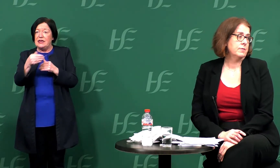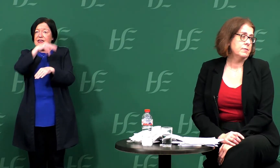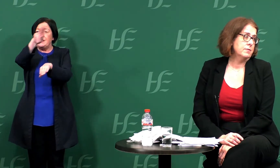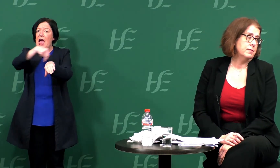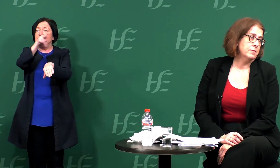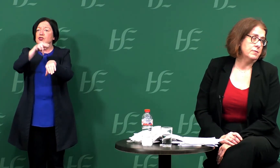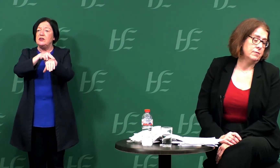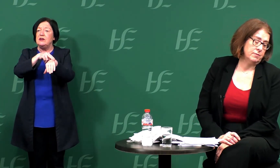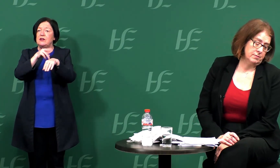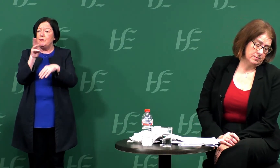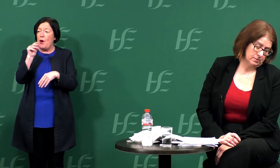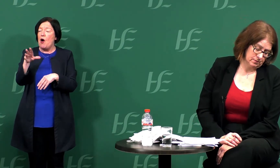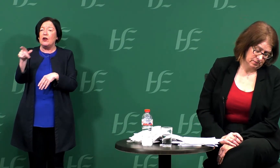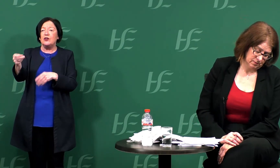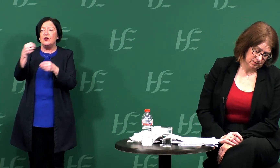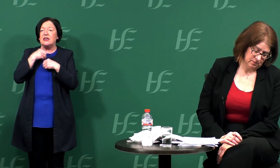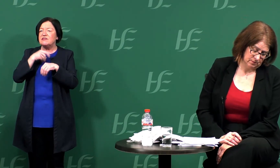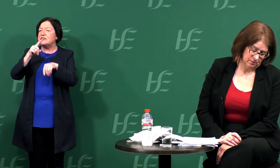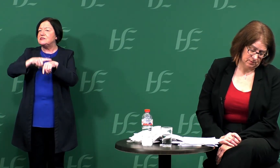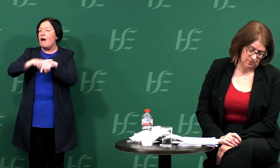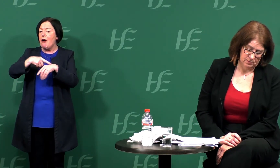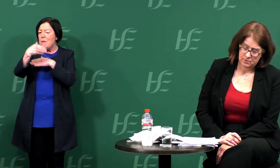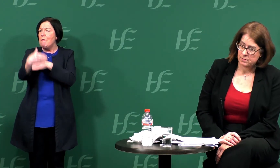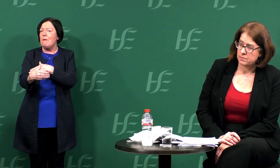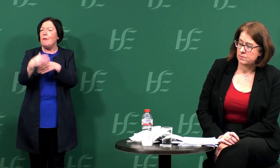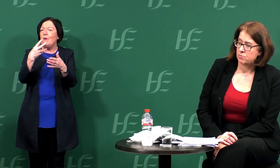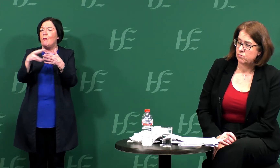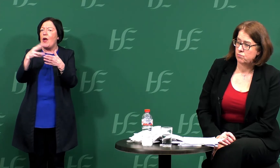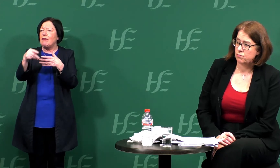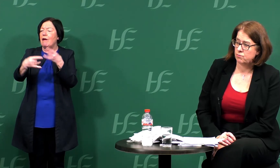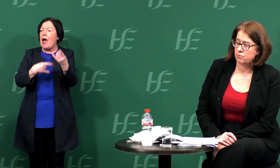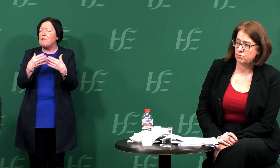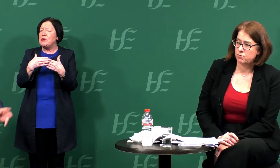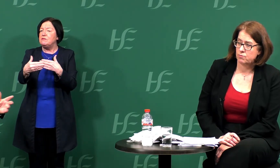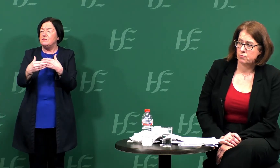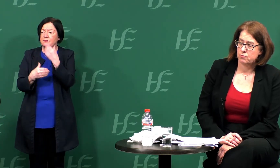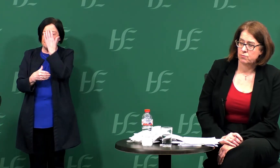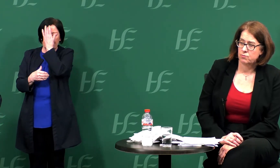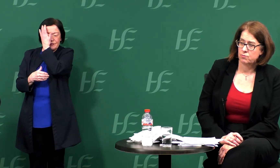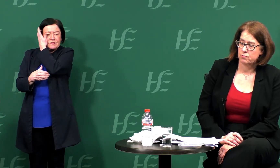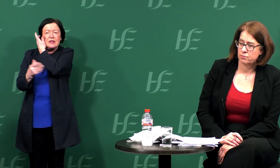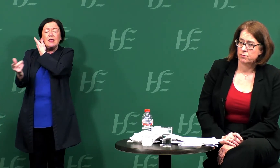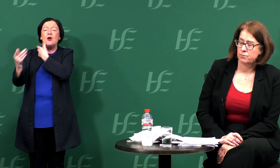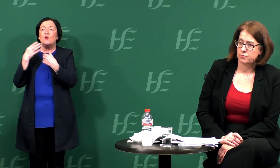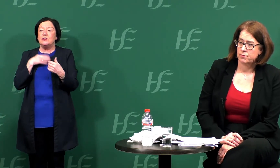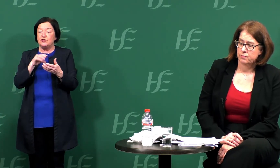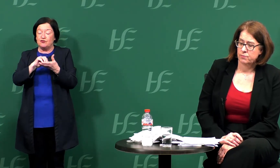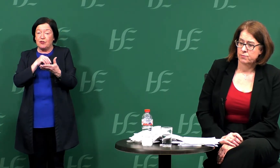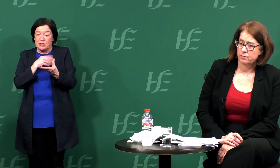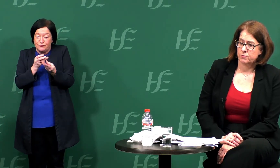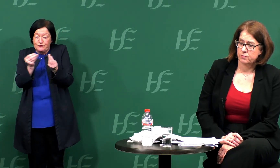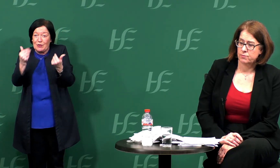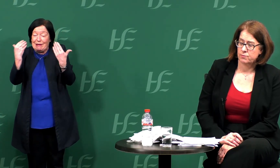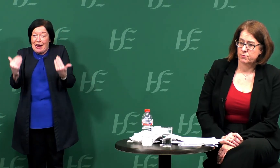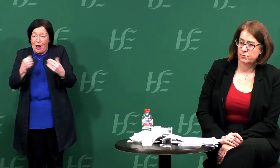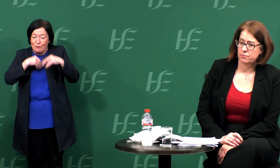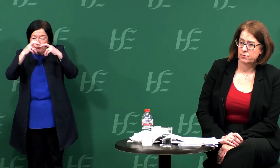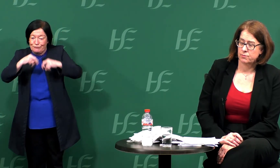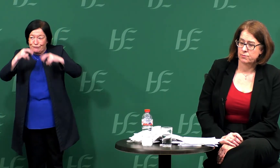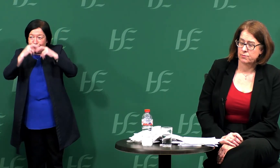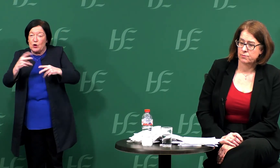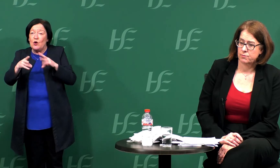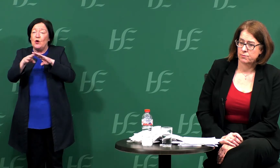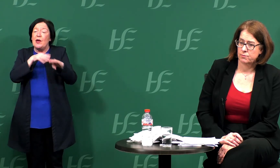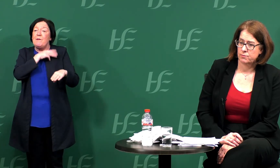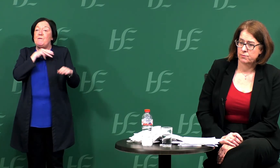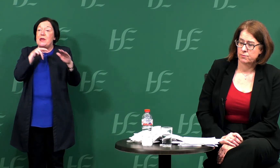nationally, Paul Reid, can you put a sort of a timescale on how long that may take? I think we're just defining the scope of it right now, and we're working with the Minister,